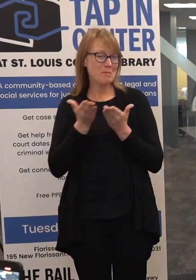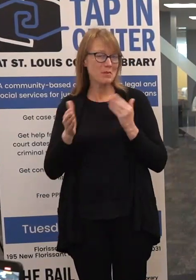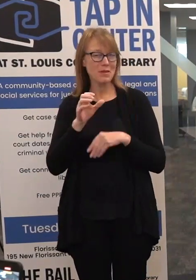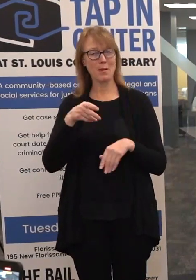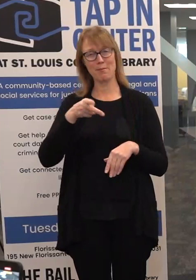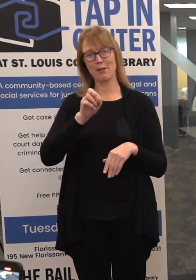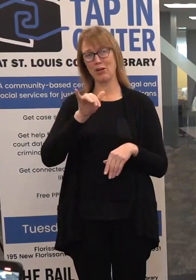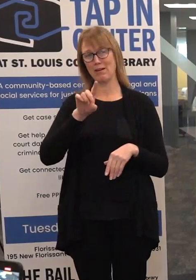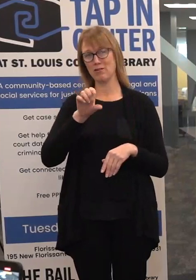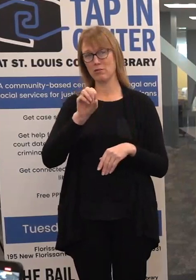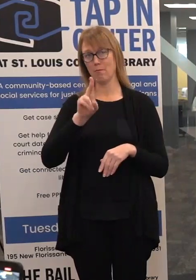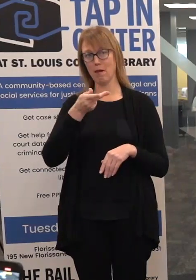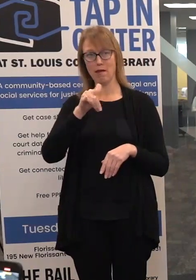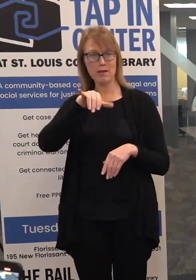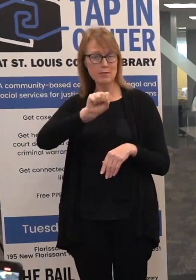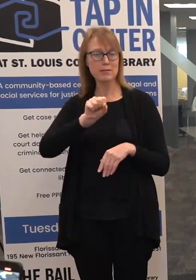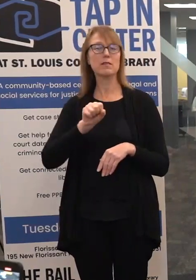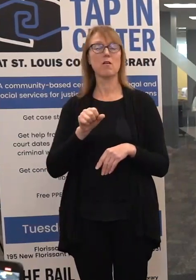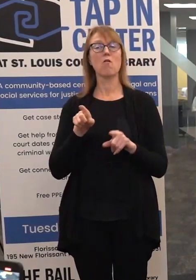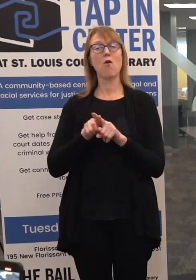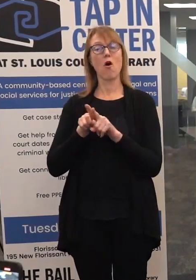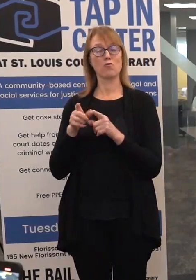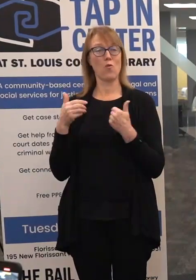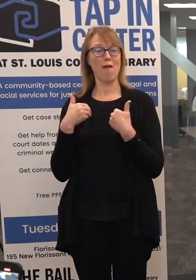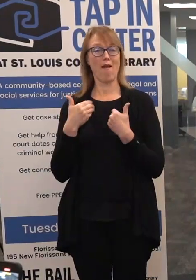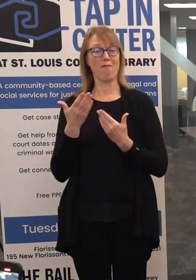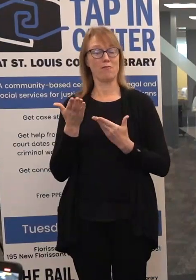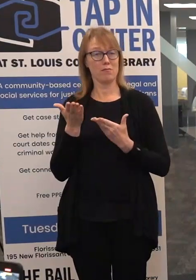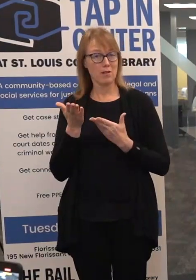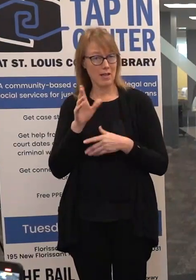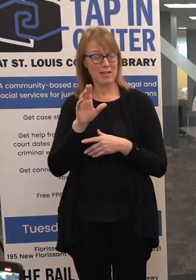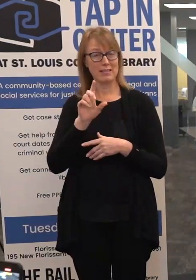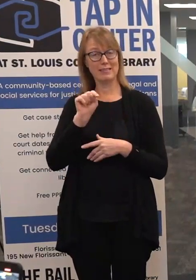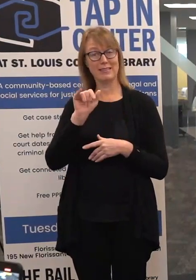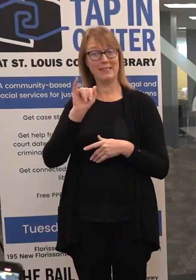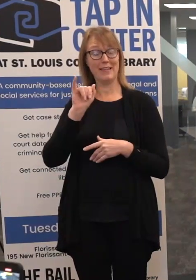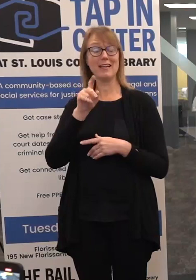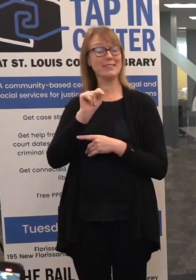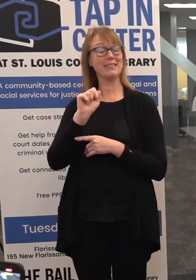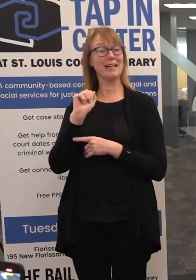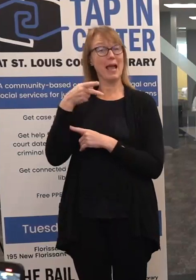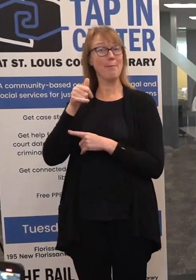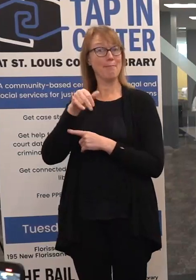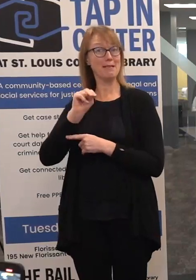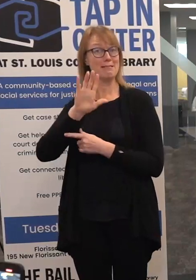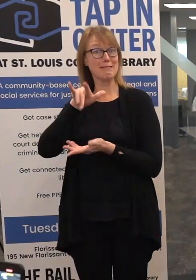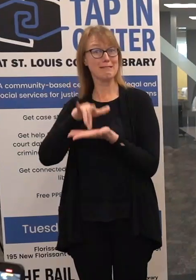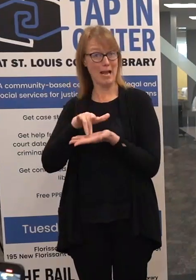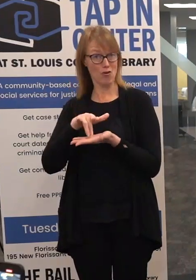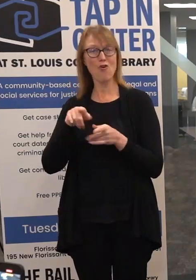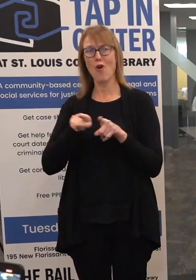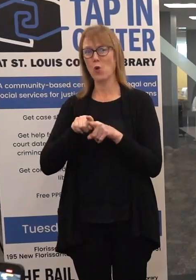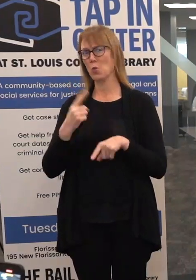Tappan Center, which is now also offered at the Lewis and Clark branch. St. Louis County Library has been offering services for the justice